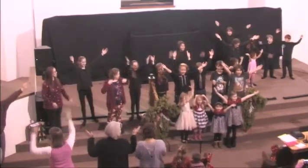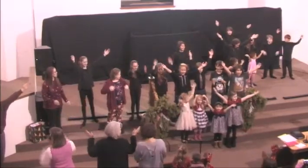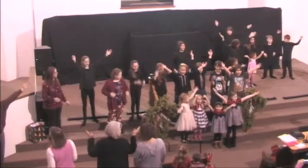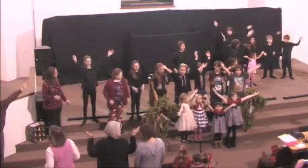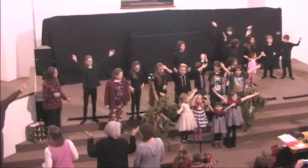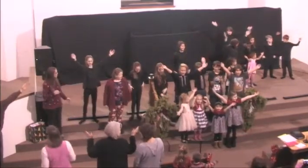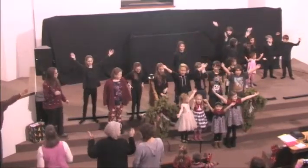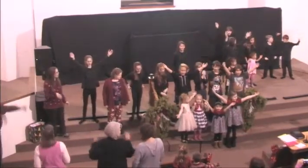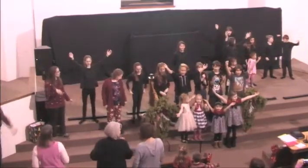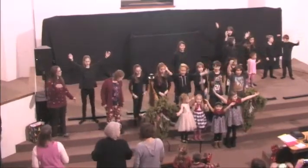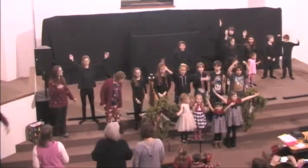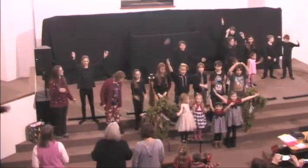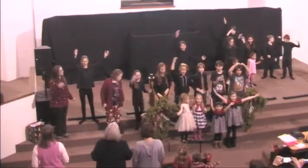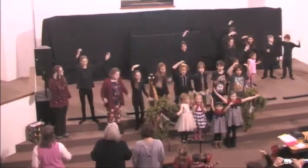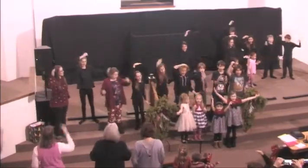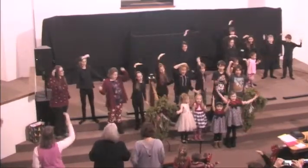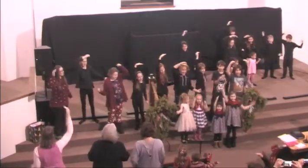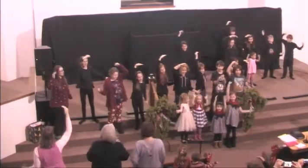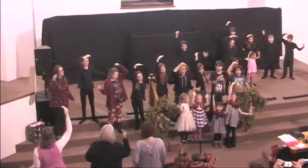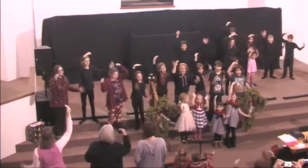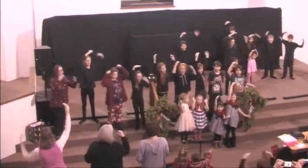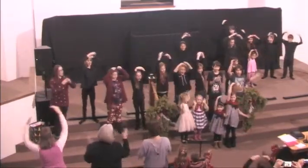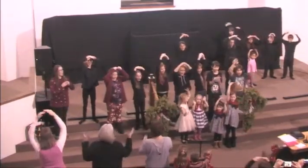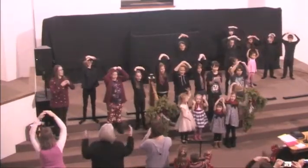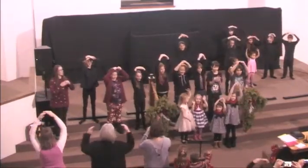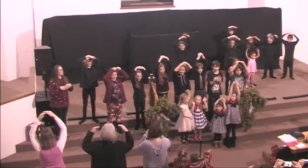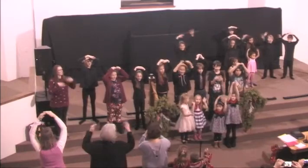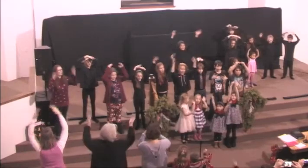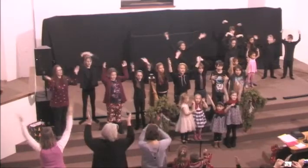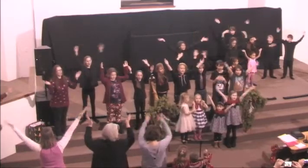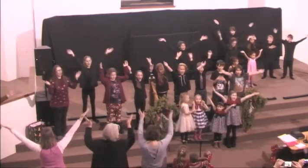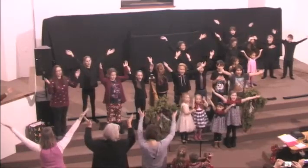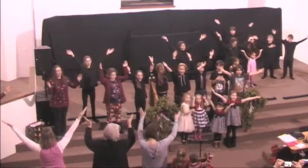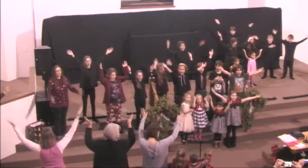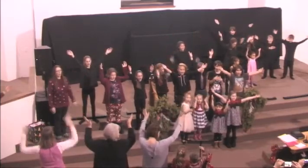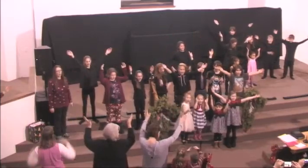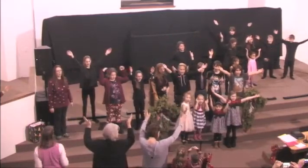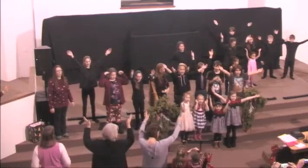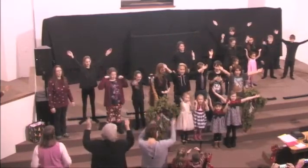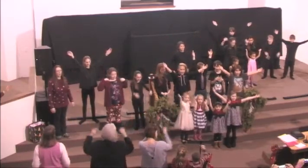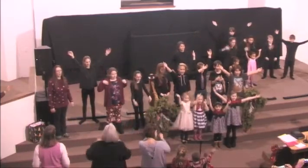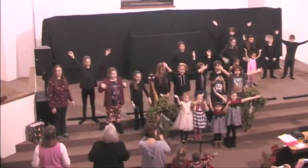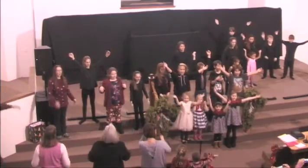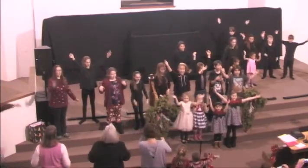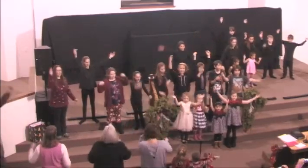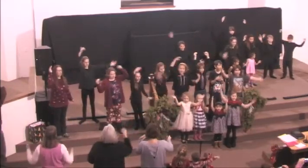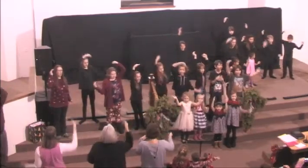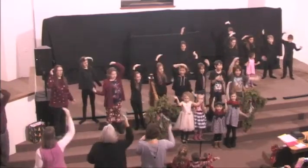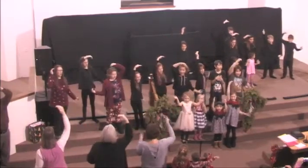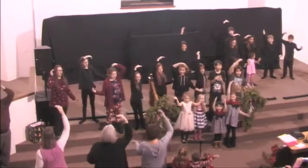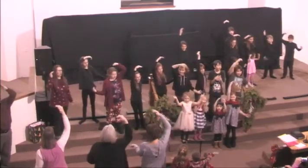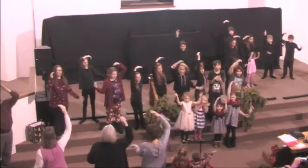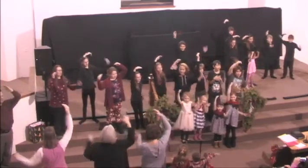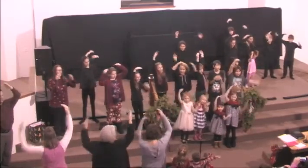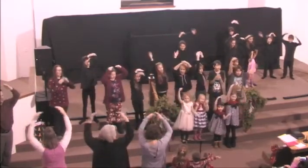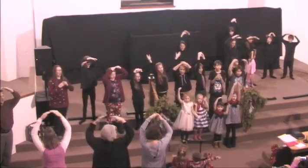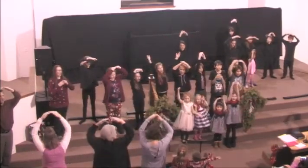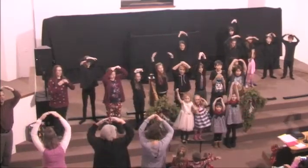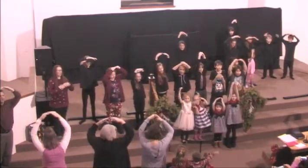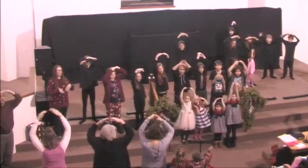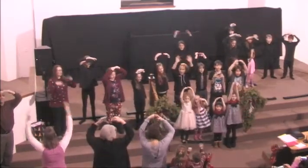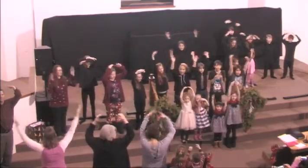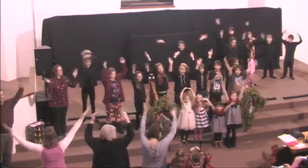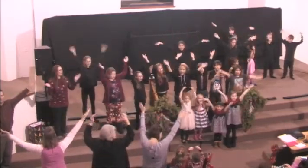Y. J to the O to the Y. I got the J to the